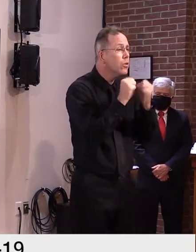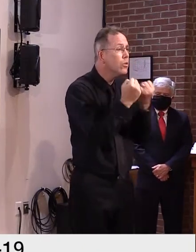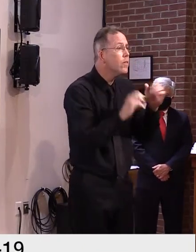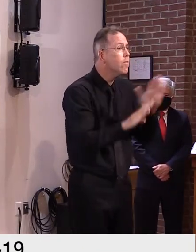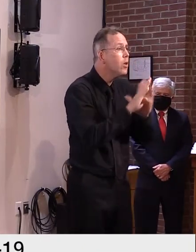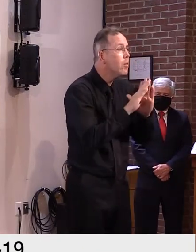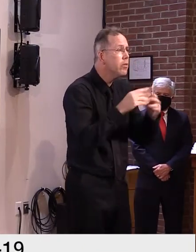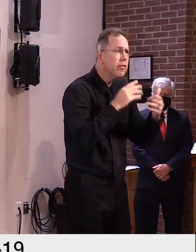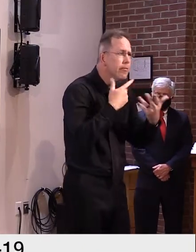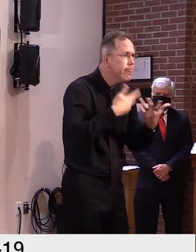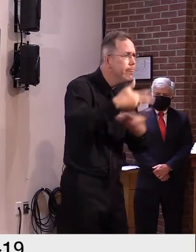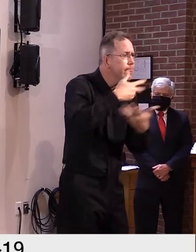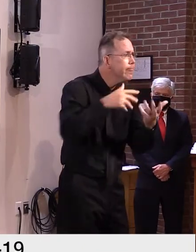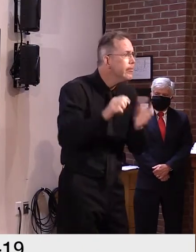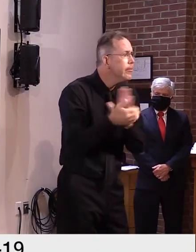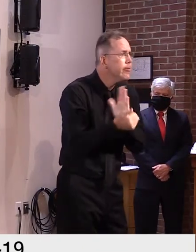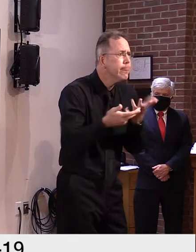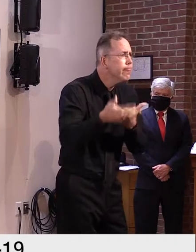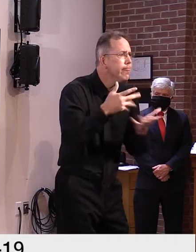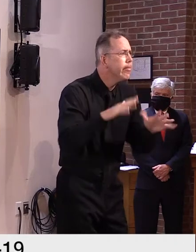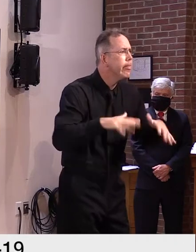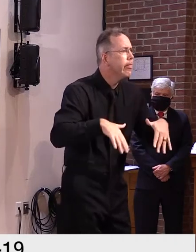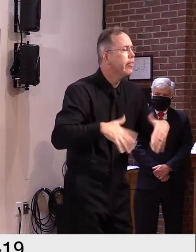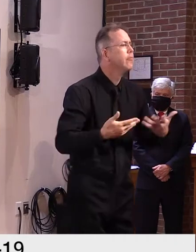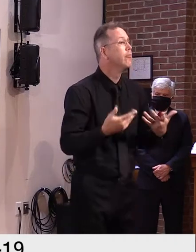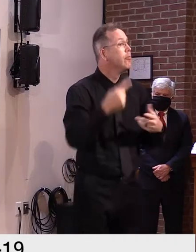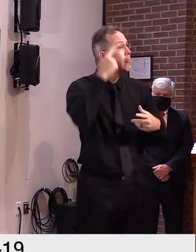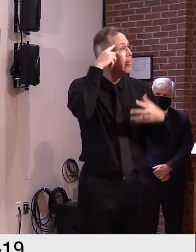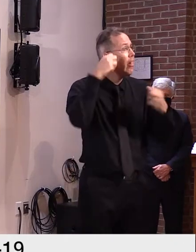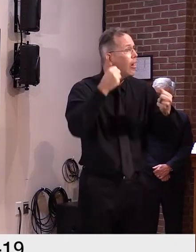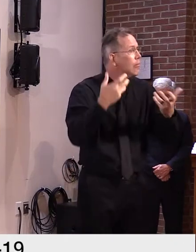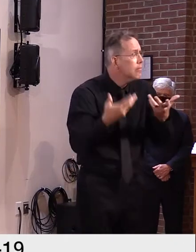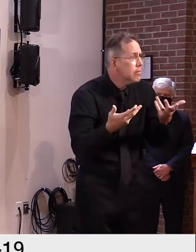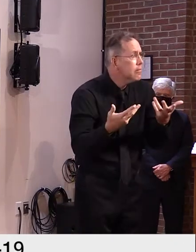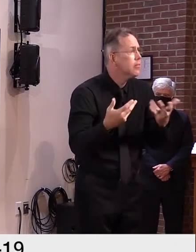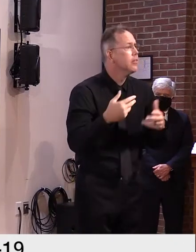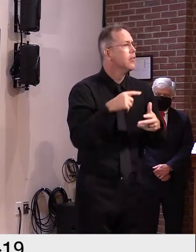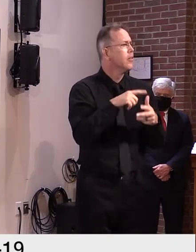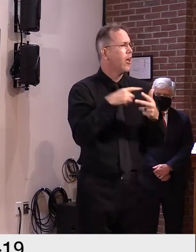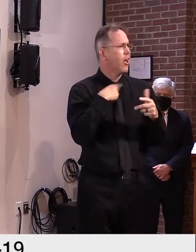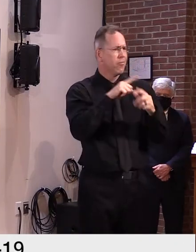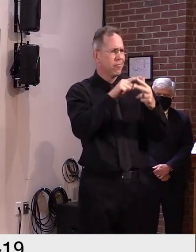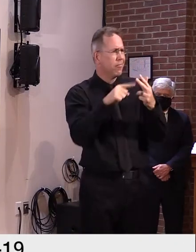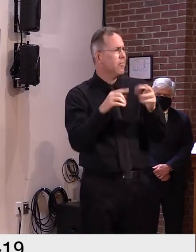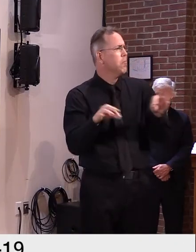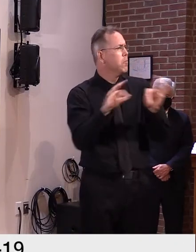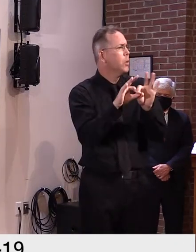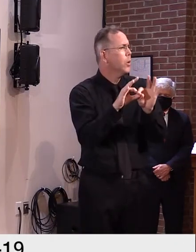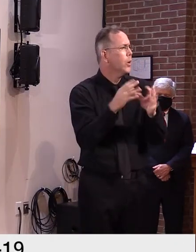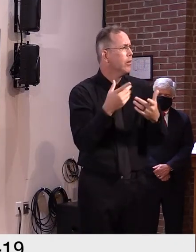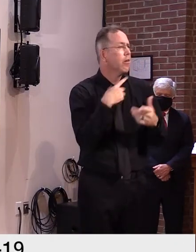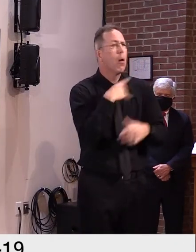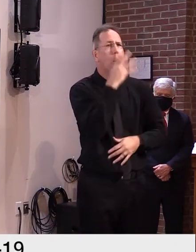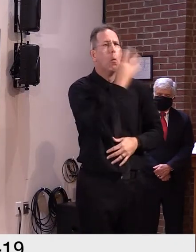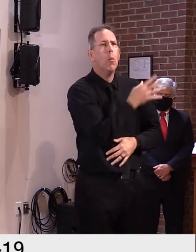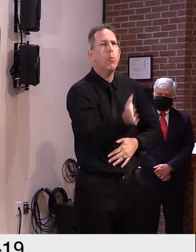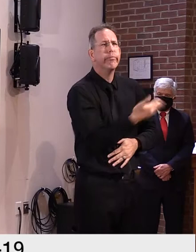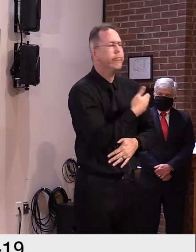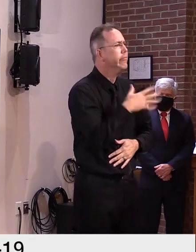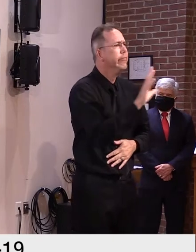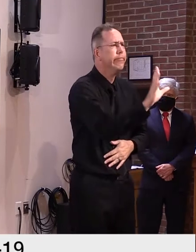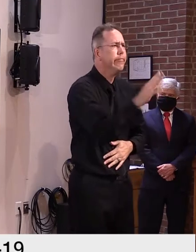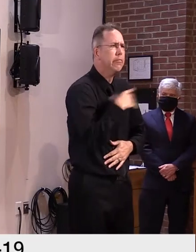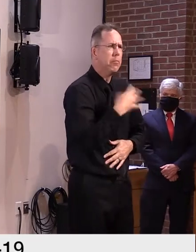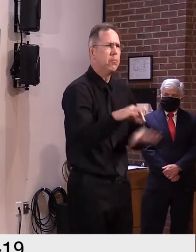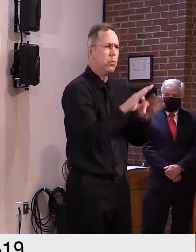Those are, their mental health. Those are all very important. No one is minimizing those at all. I do